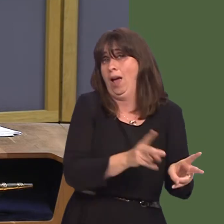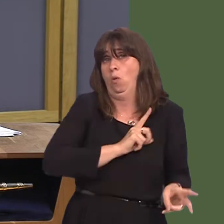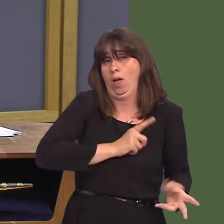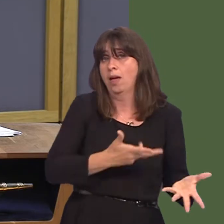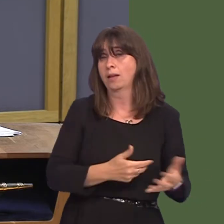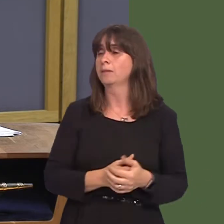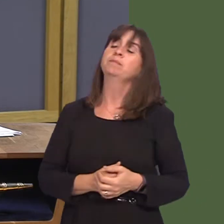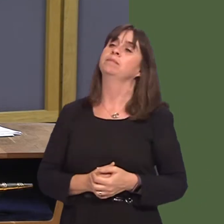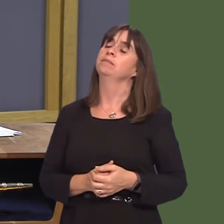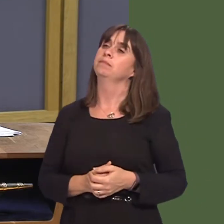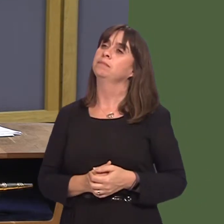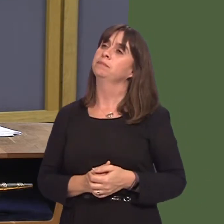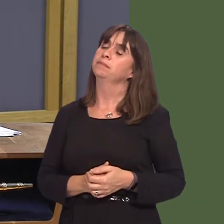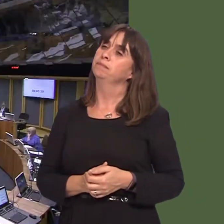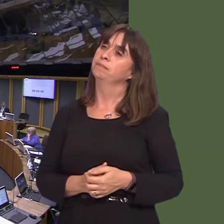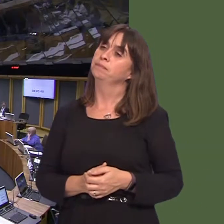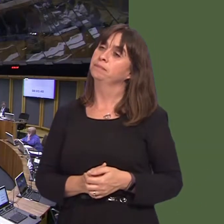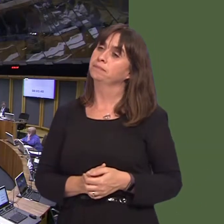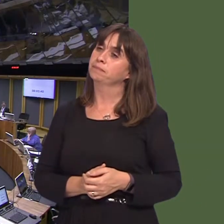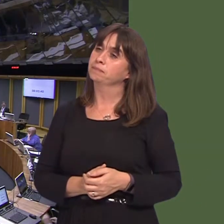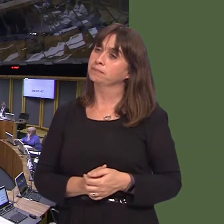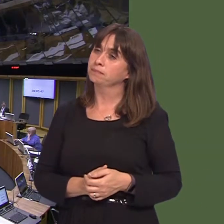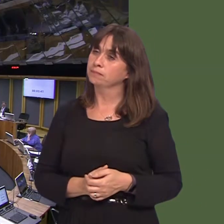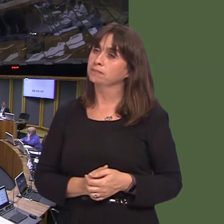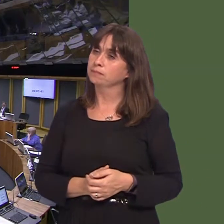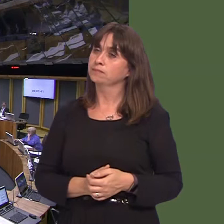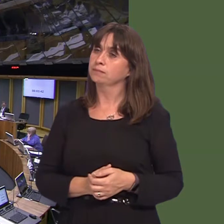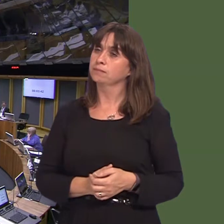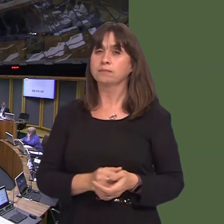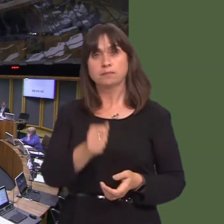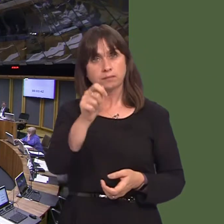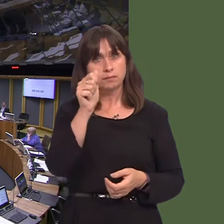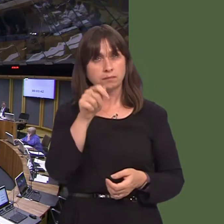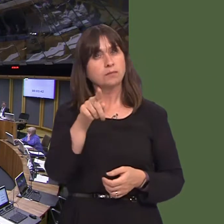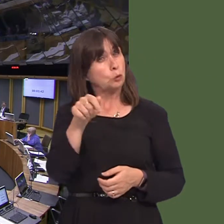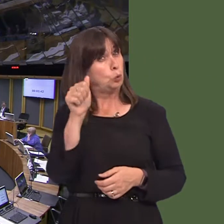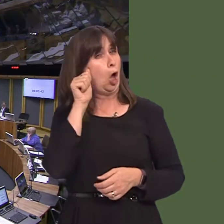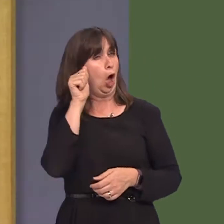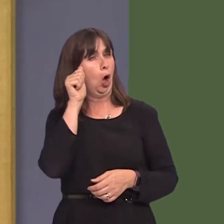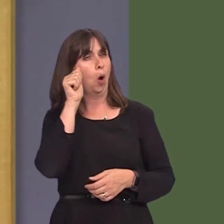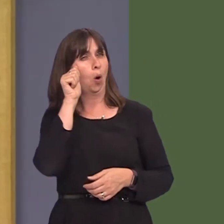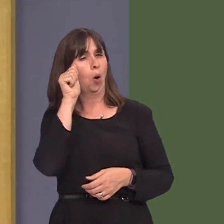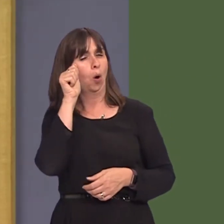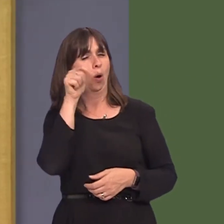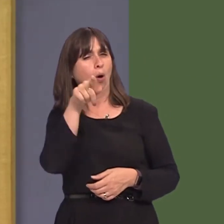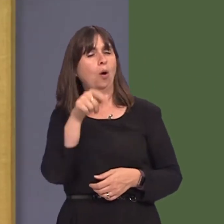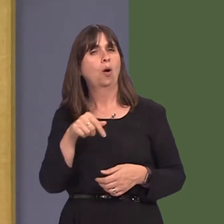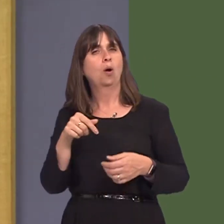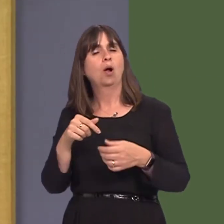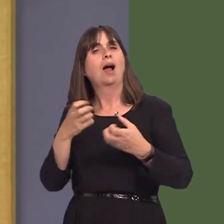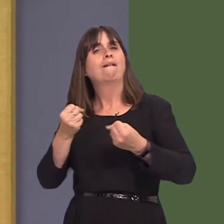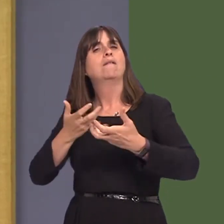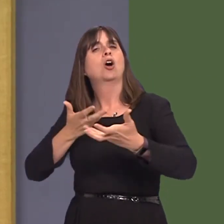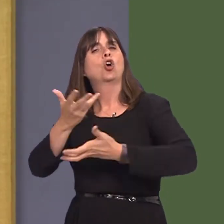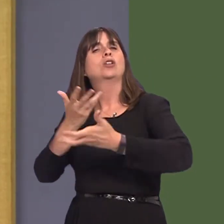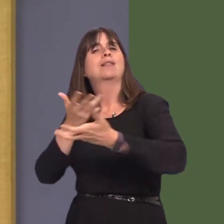Joyce Watson. Diolch, Llywydd. You will be aware, of course, First Minister, that there is a